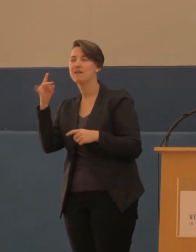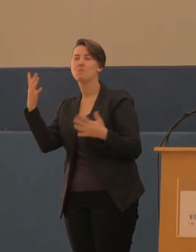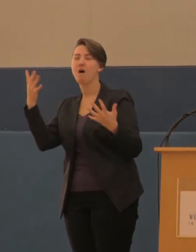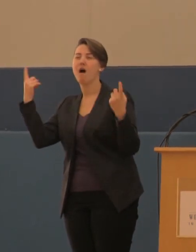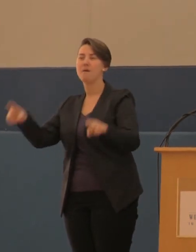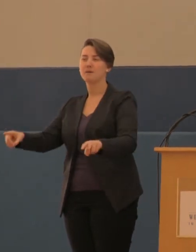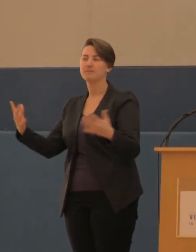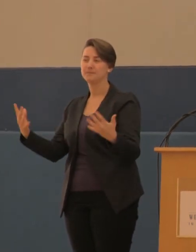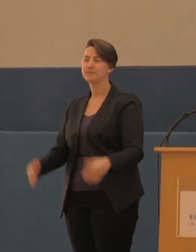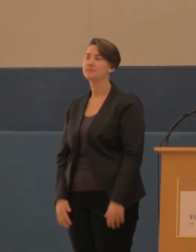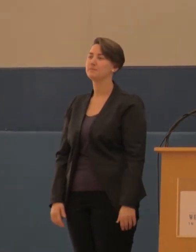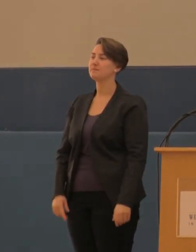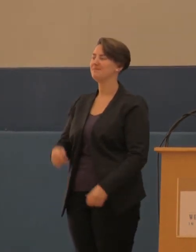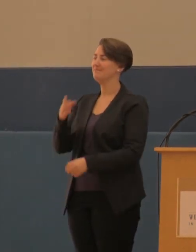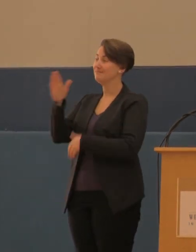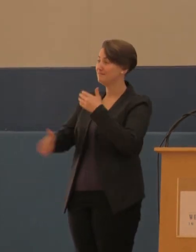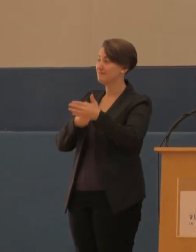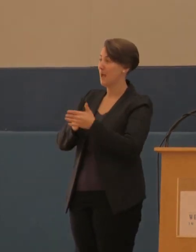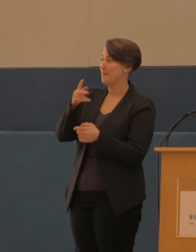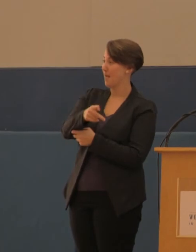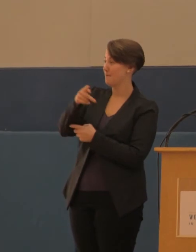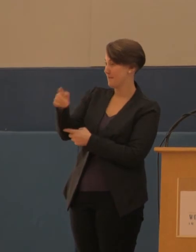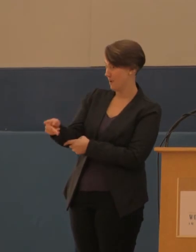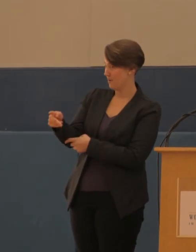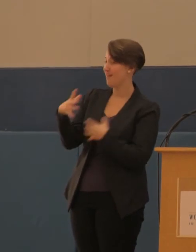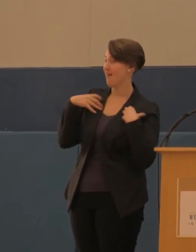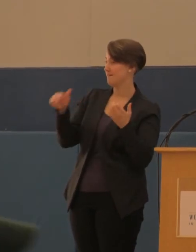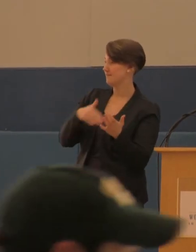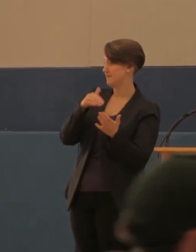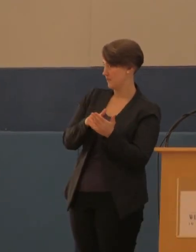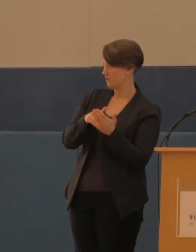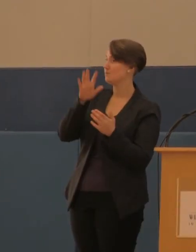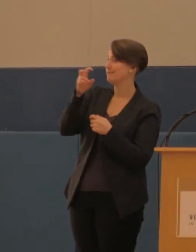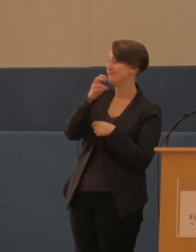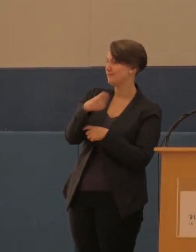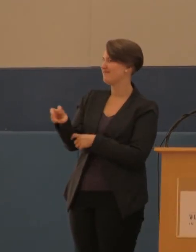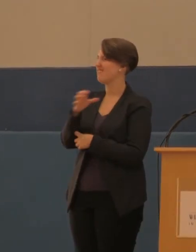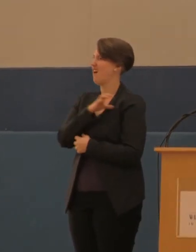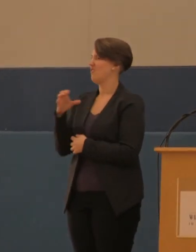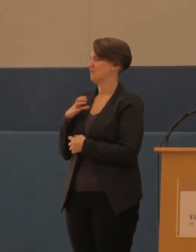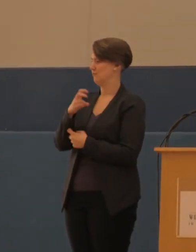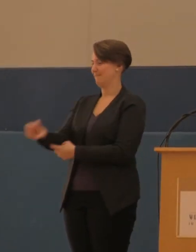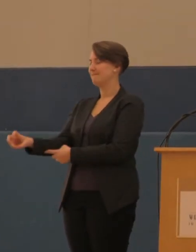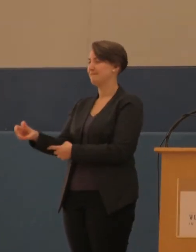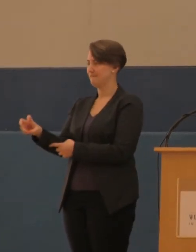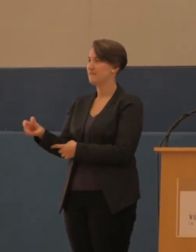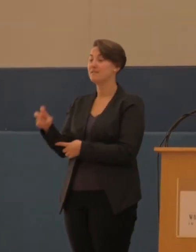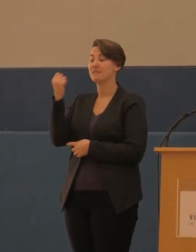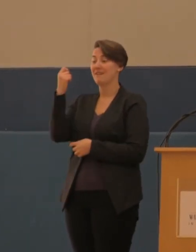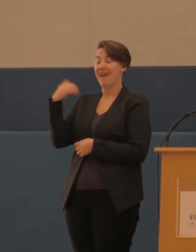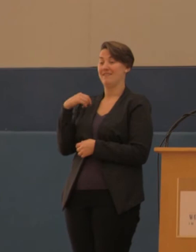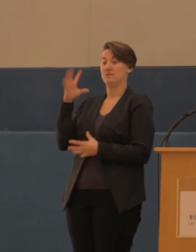level. The attacks on Planned Parenthood health centers will mostly shift from Congress. There were 6